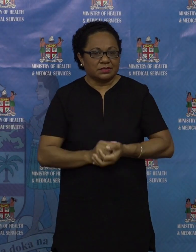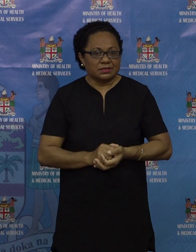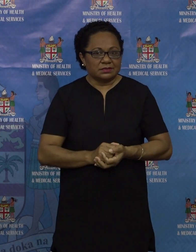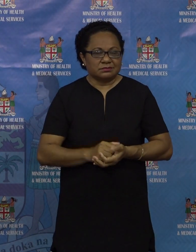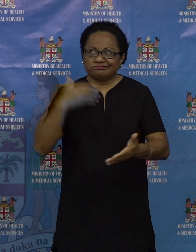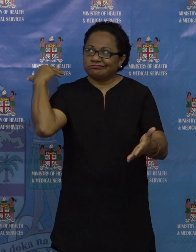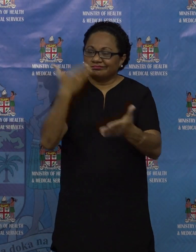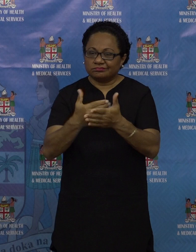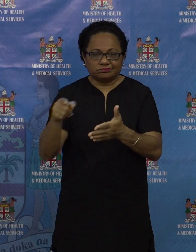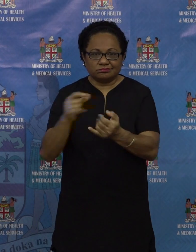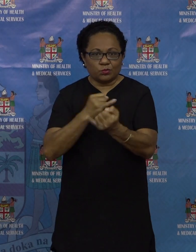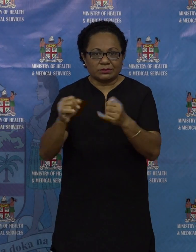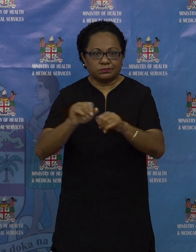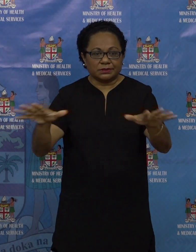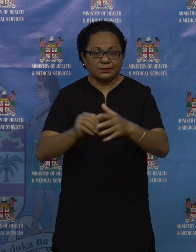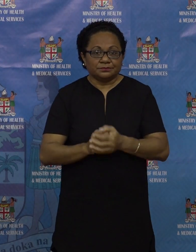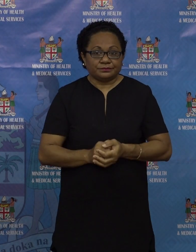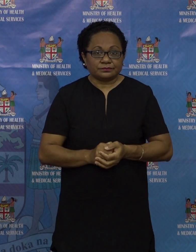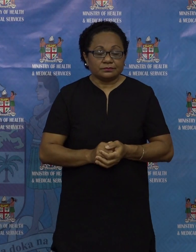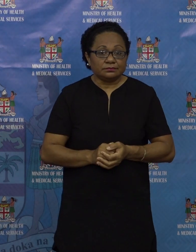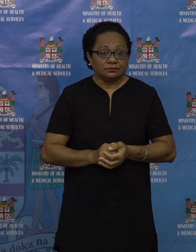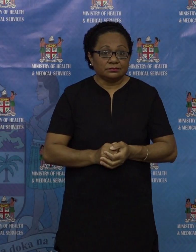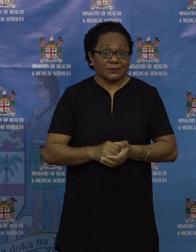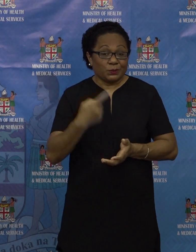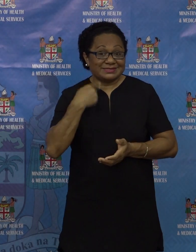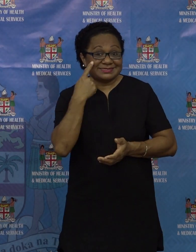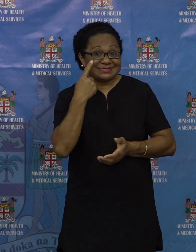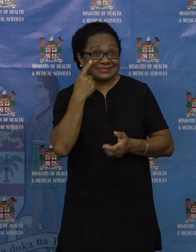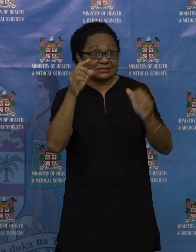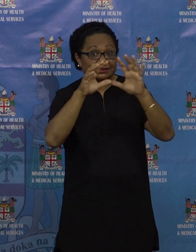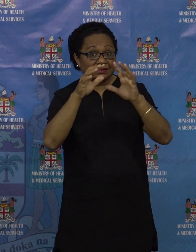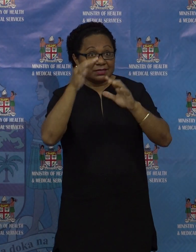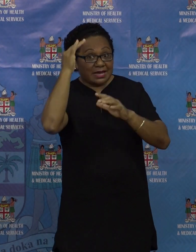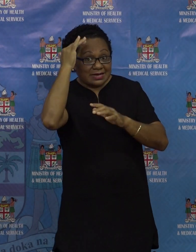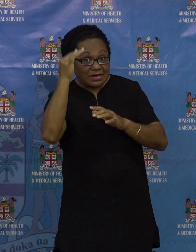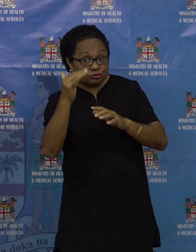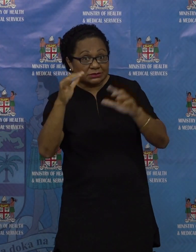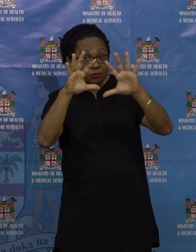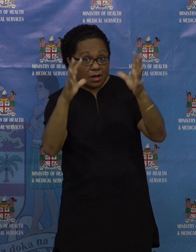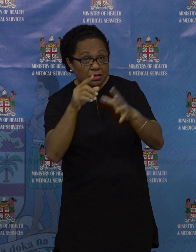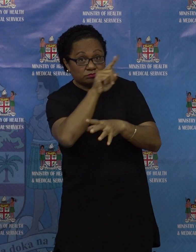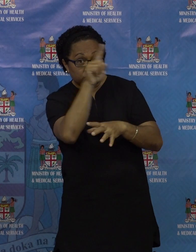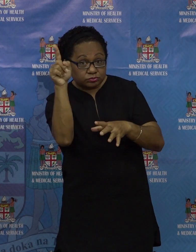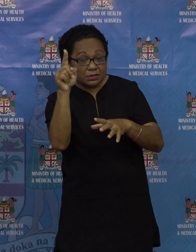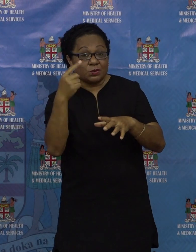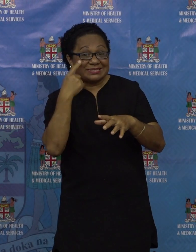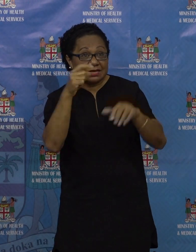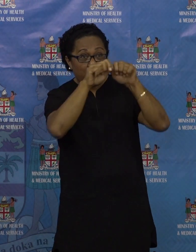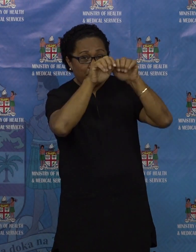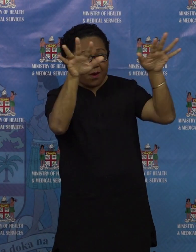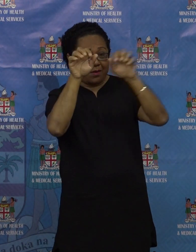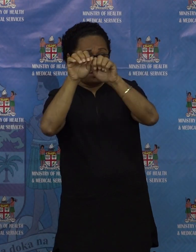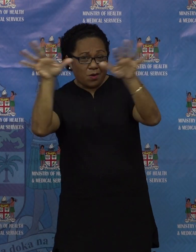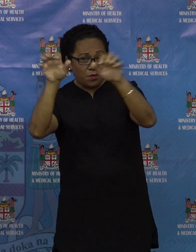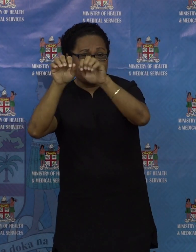This increased infectiousness is also reflected in what we see in countries who have seen rapid and frightening surges in